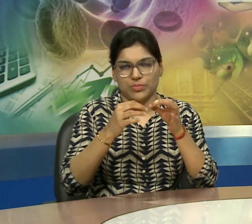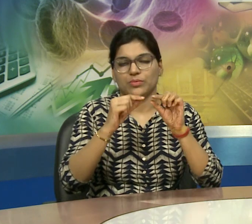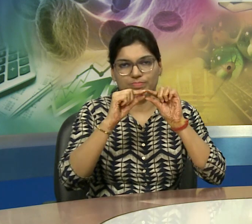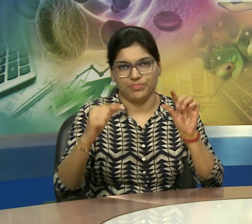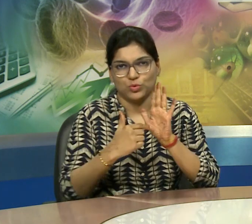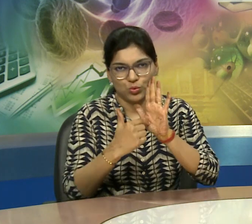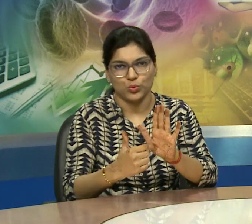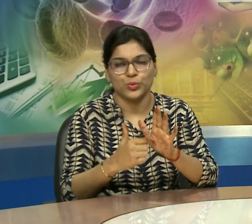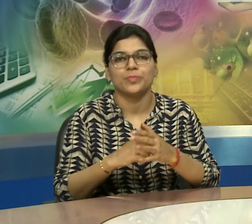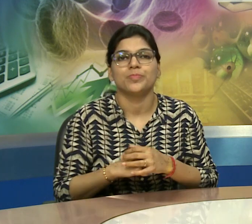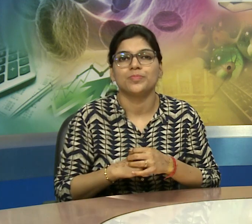things haven't finished yet.